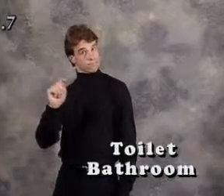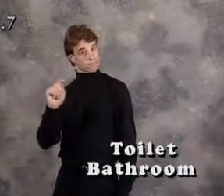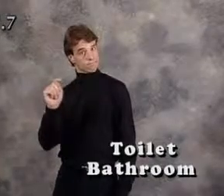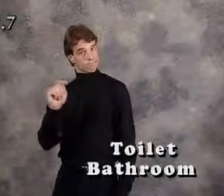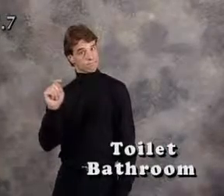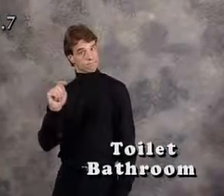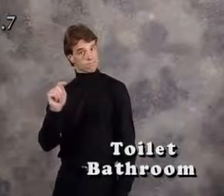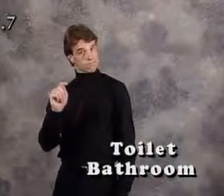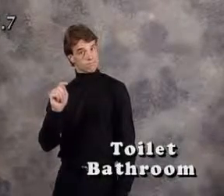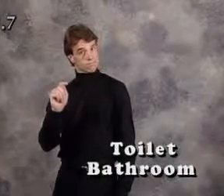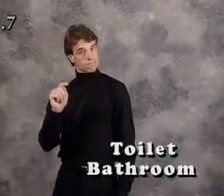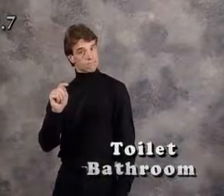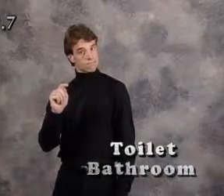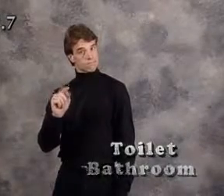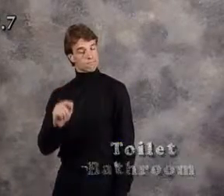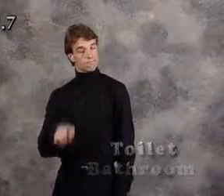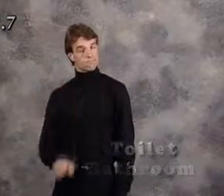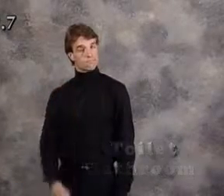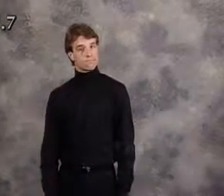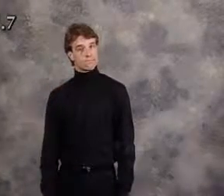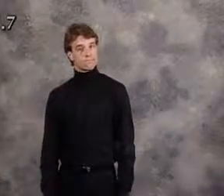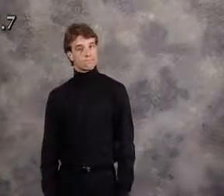Toilet or bathroom?